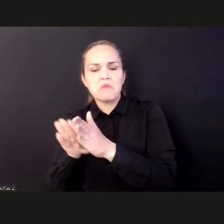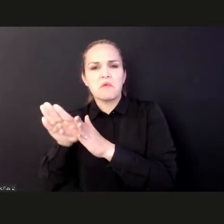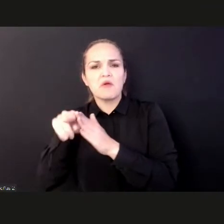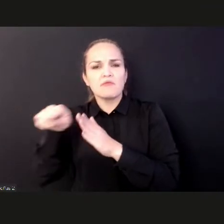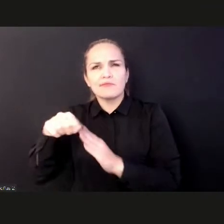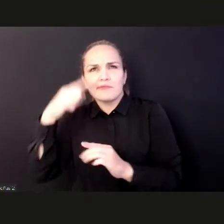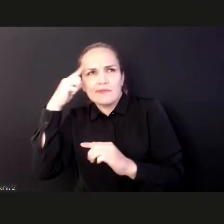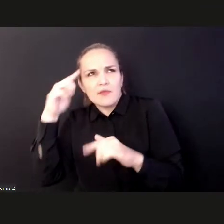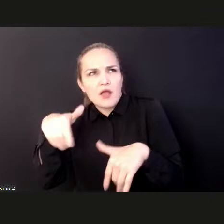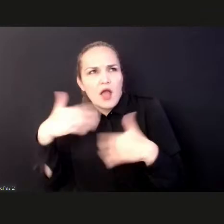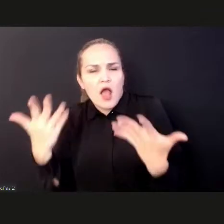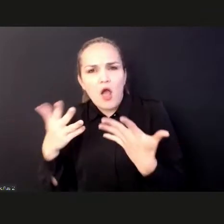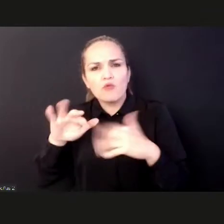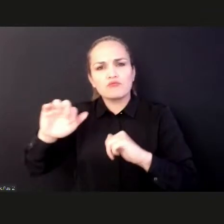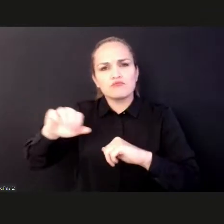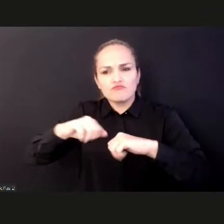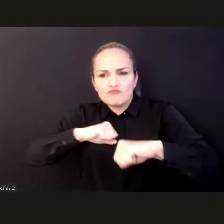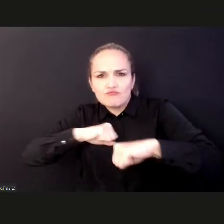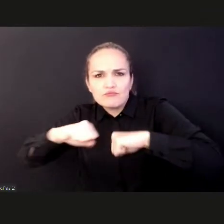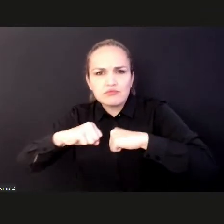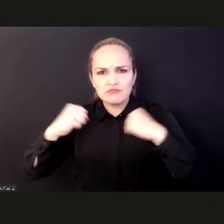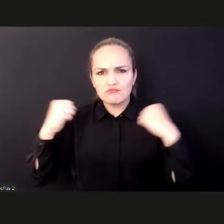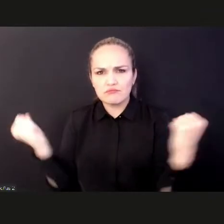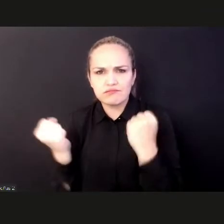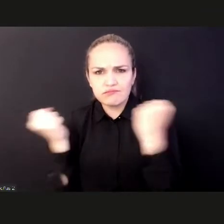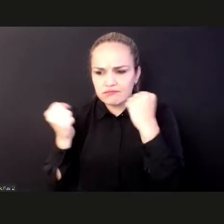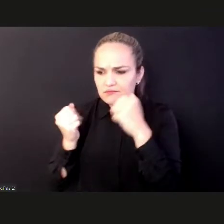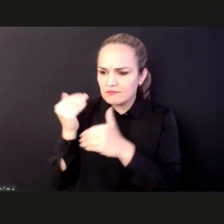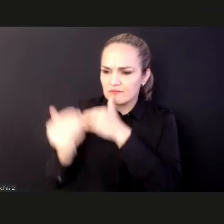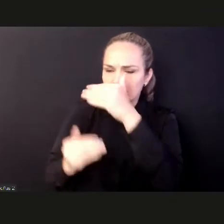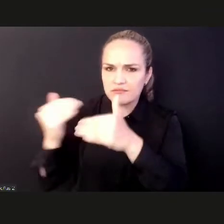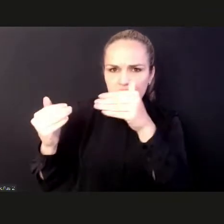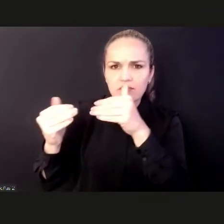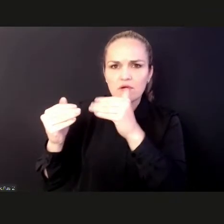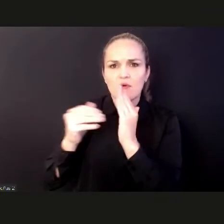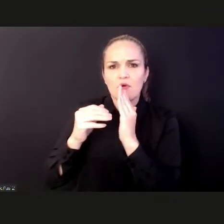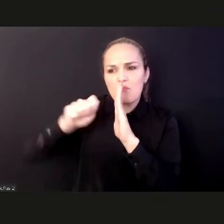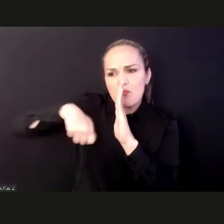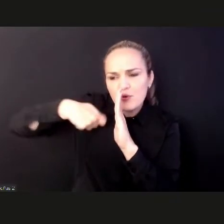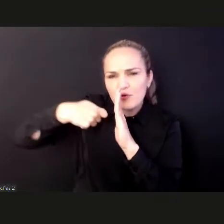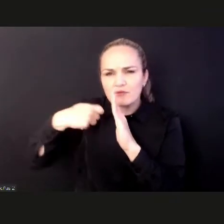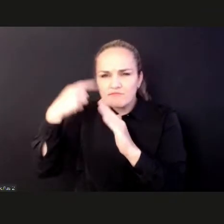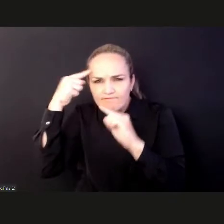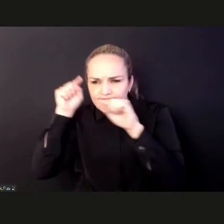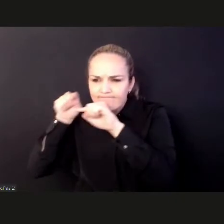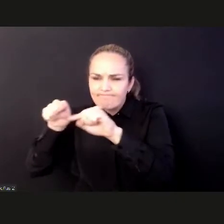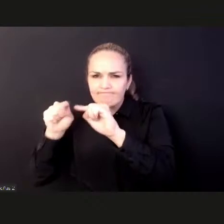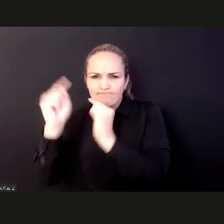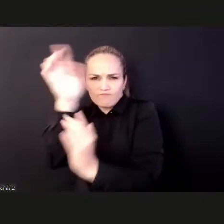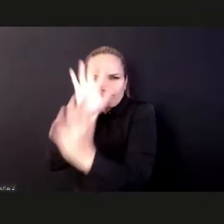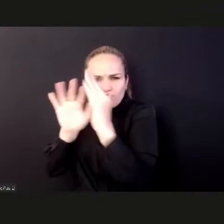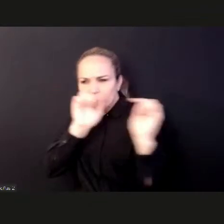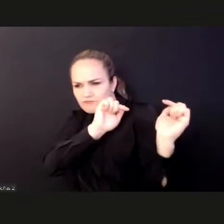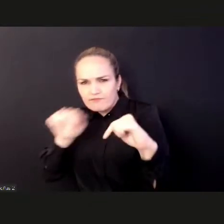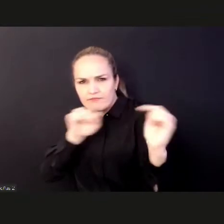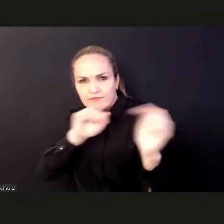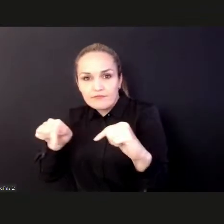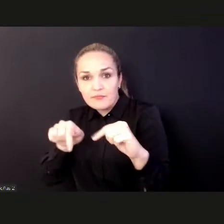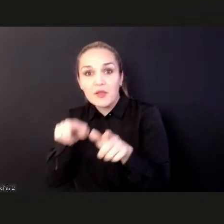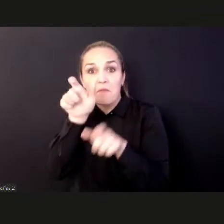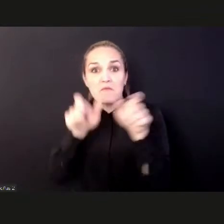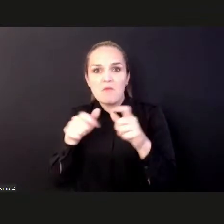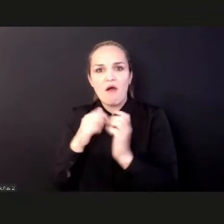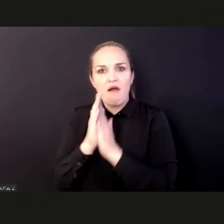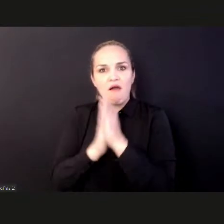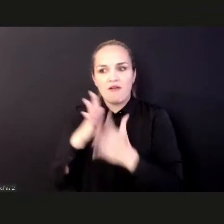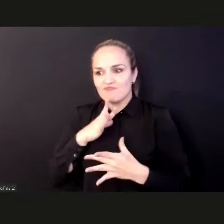project integrates the need to ensure the benefits go to local communities. We have examples, for example, in Kenya under the Cobra